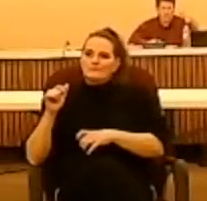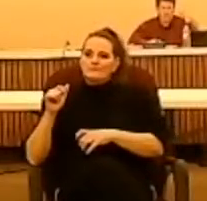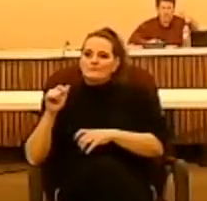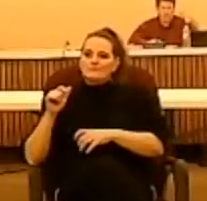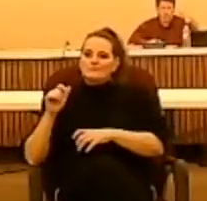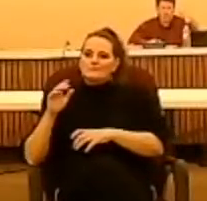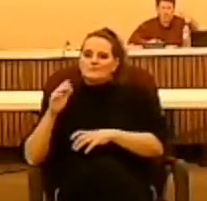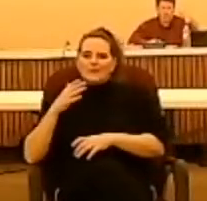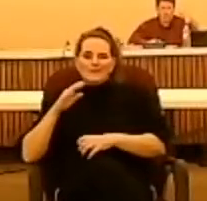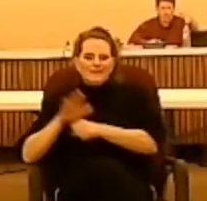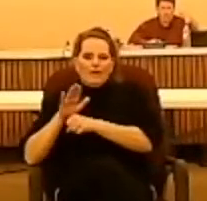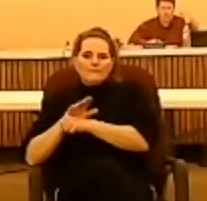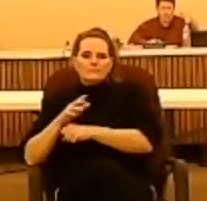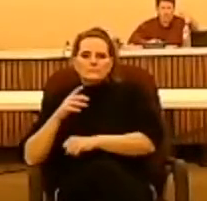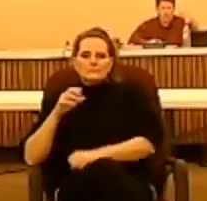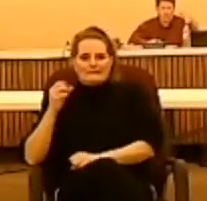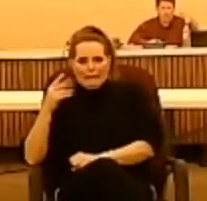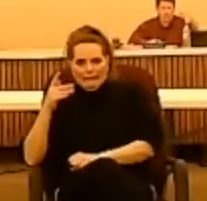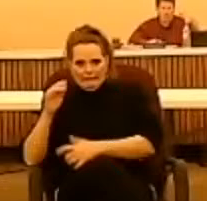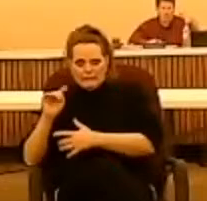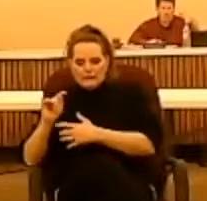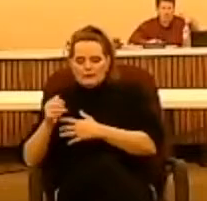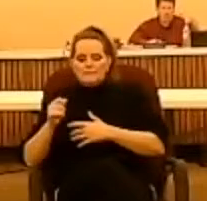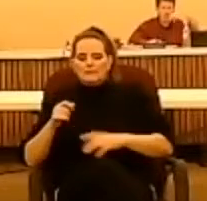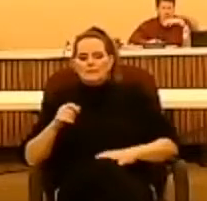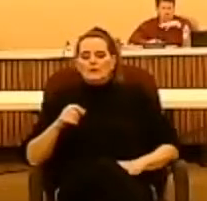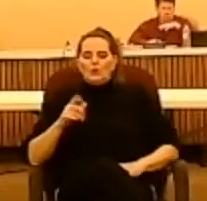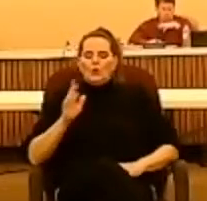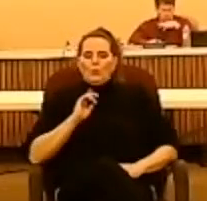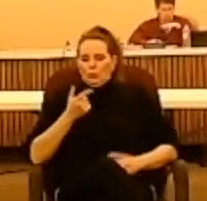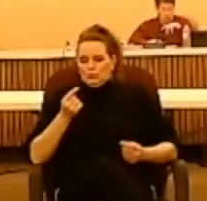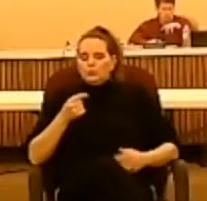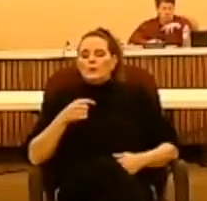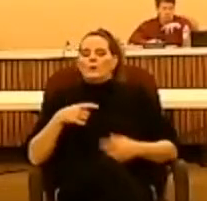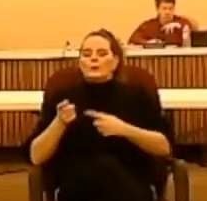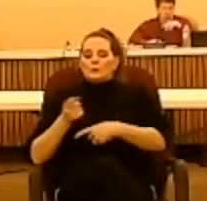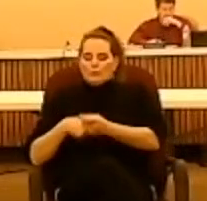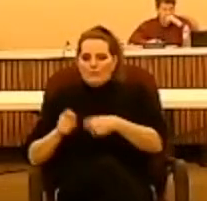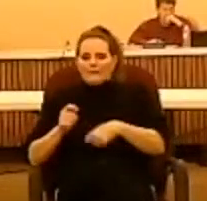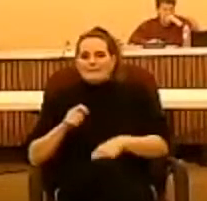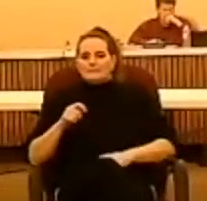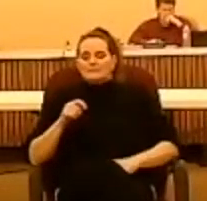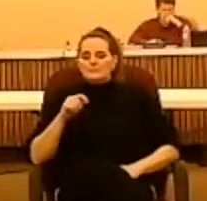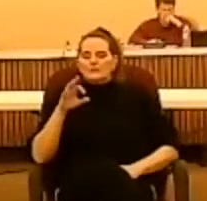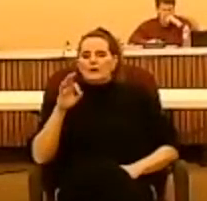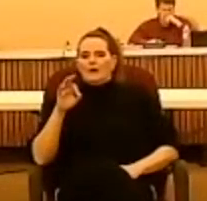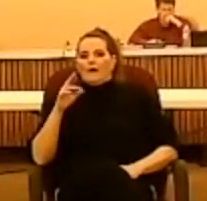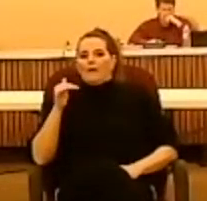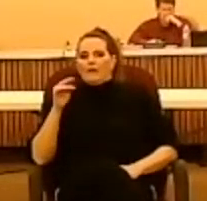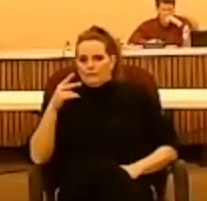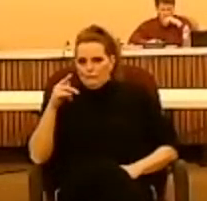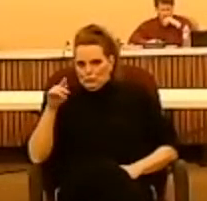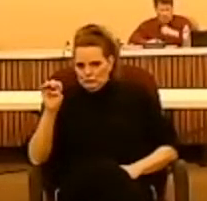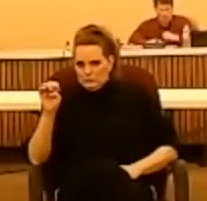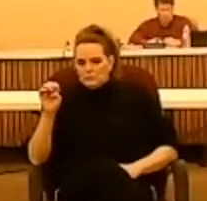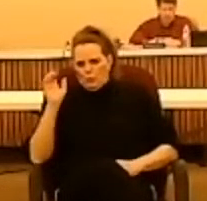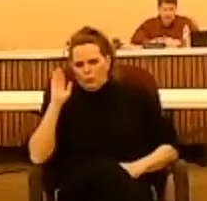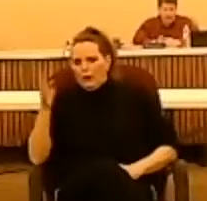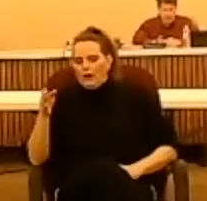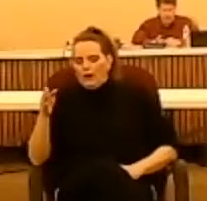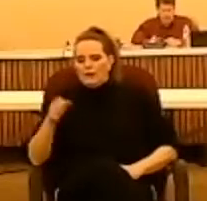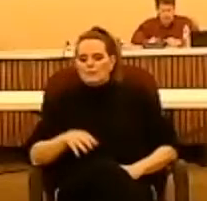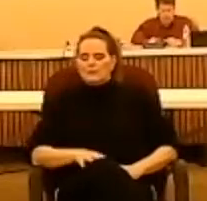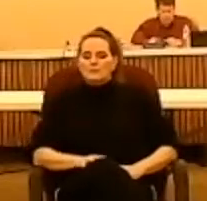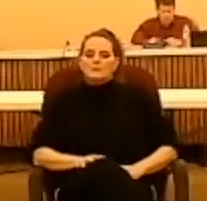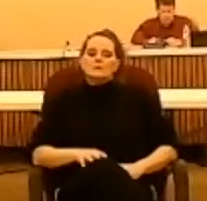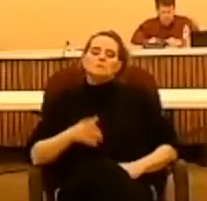that we swapped out from the rec center. We switched them with the air conditioned unit. Right. So we could potentially put